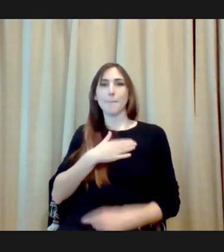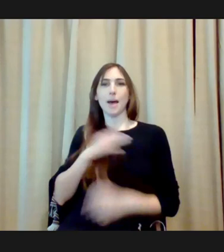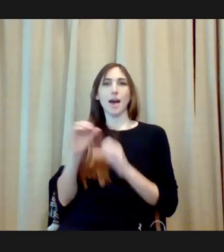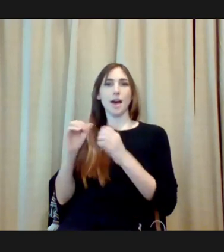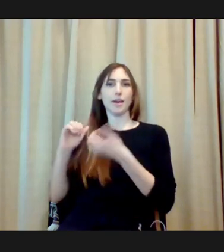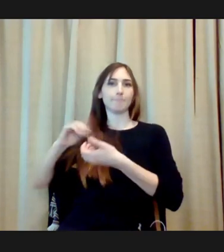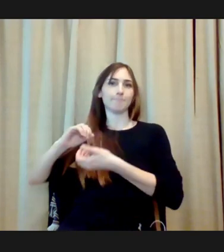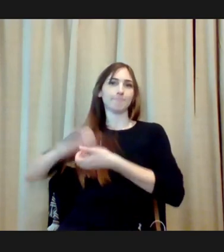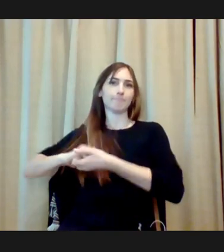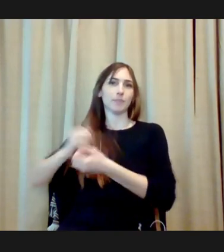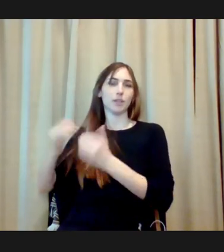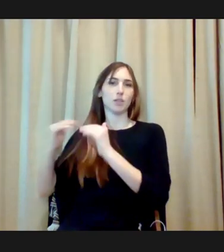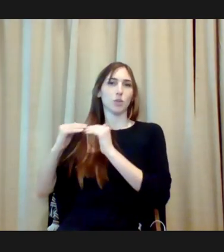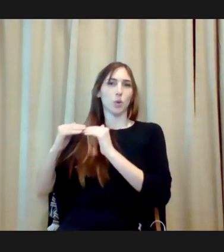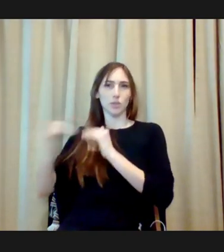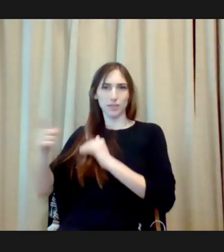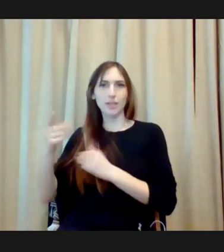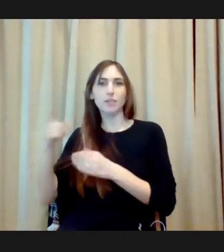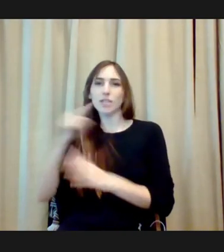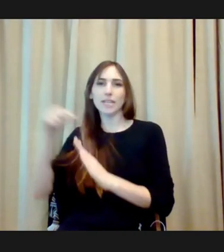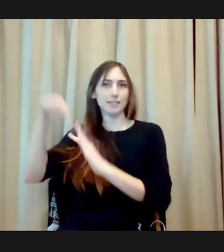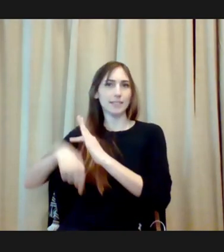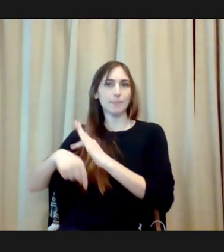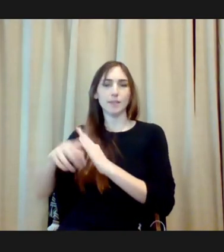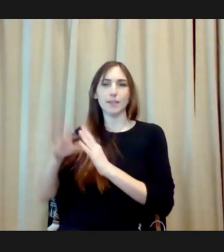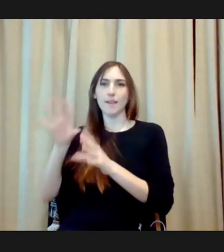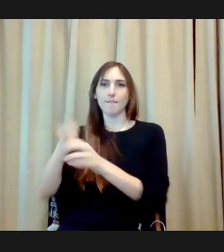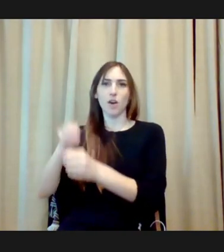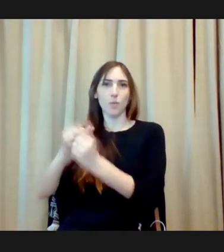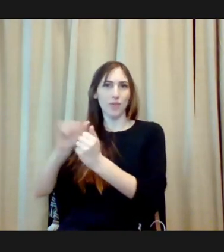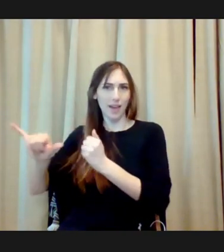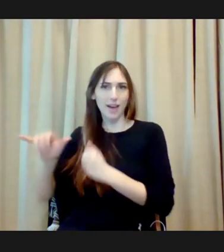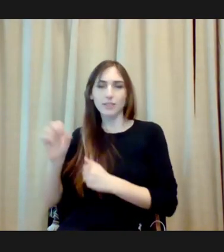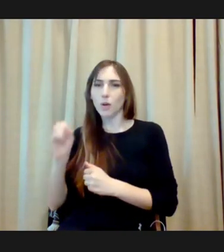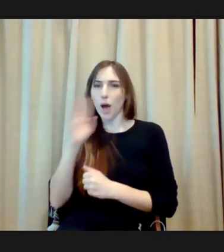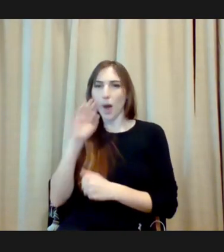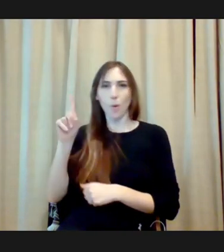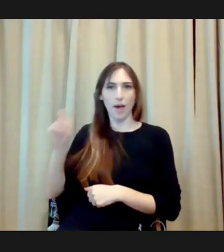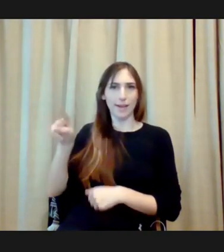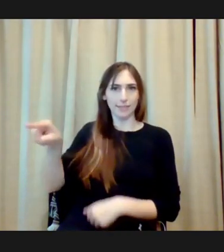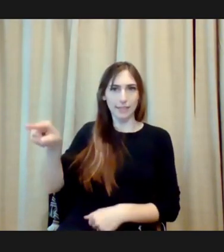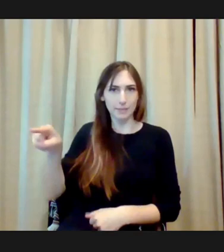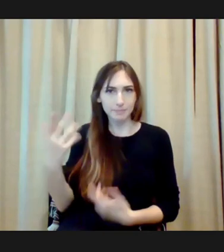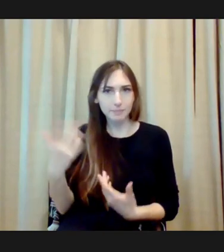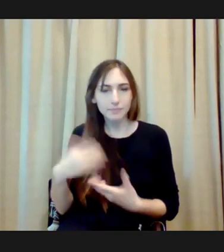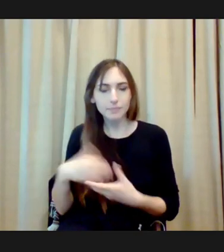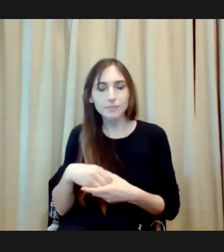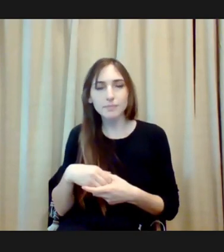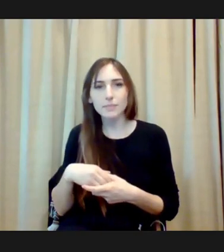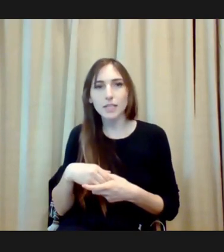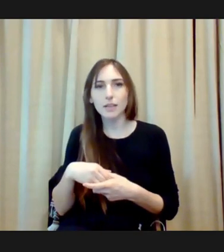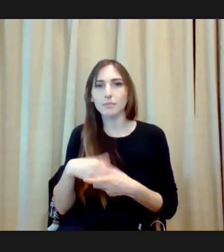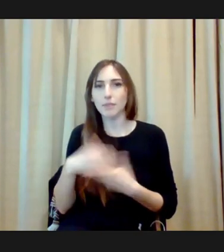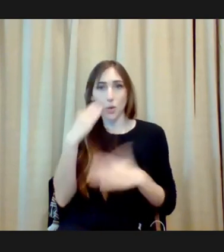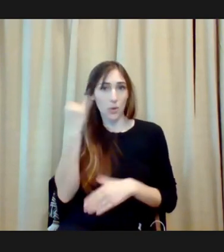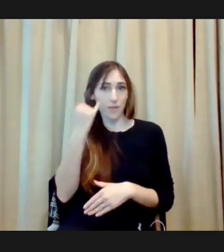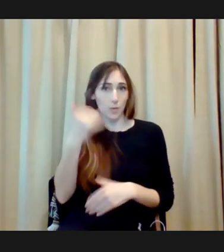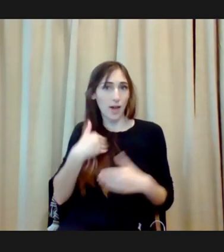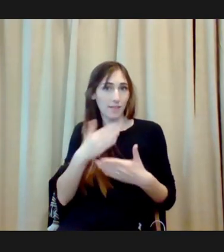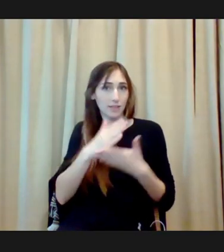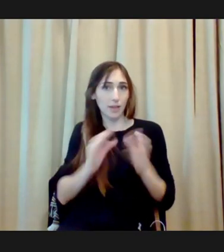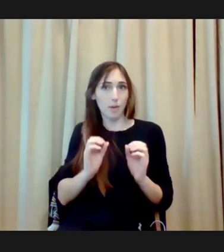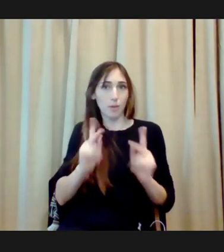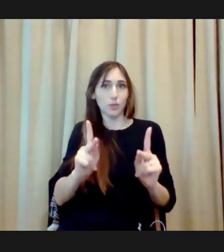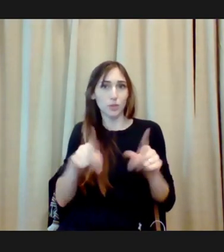in the Colorado wolf efforts. And so I'm going to ask him, and I don't know if you have some opportunity here at the conference for us to